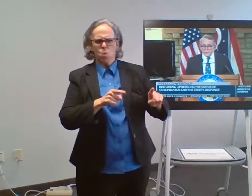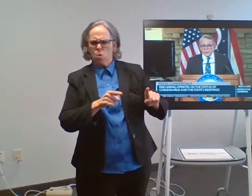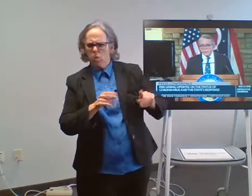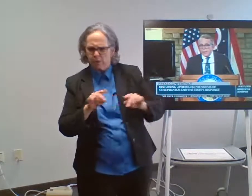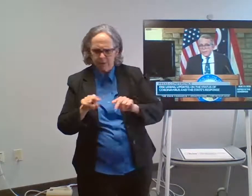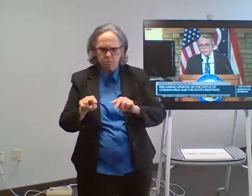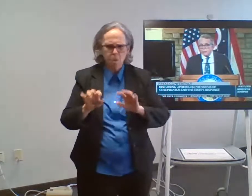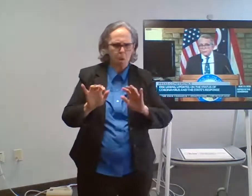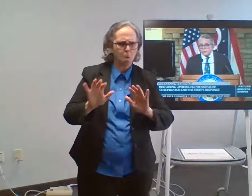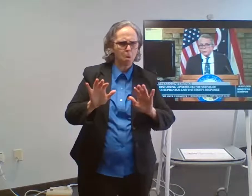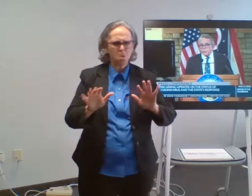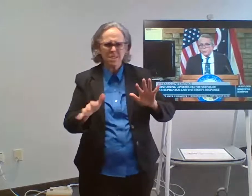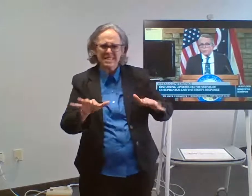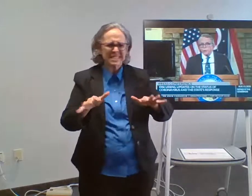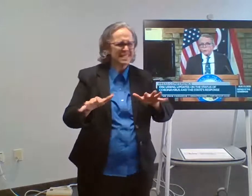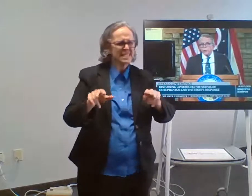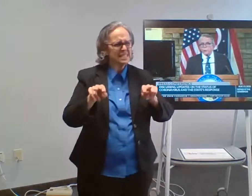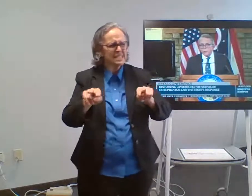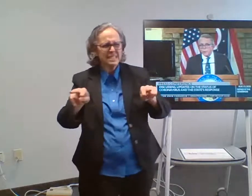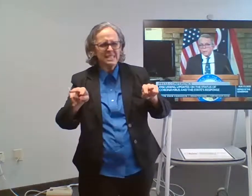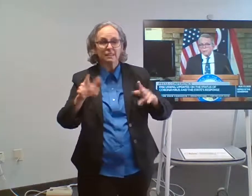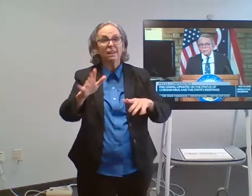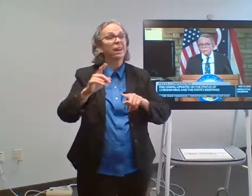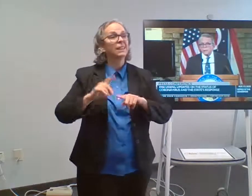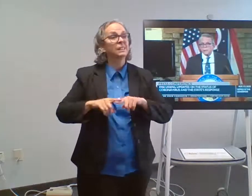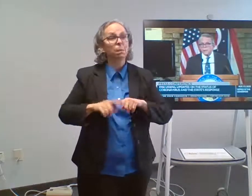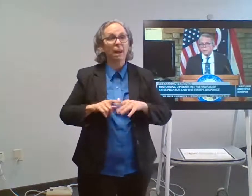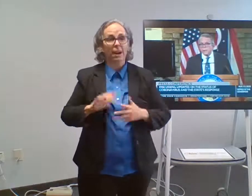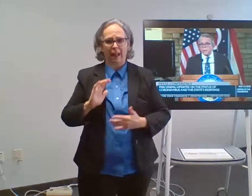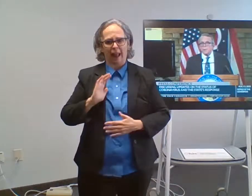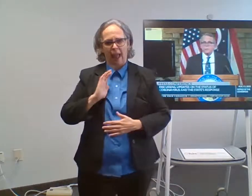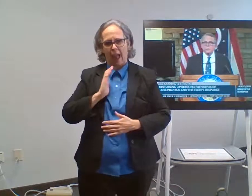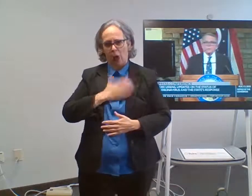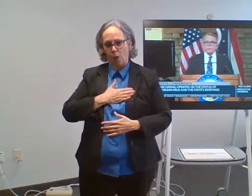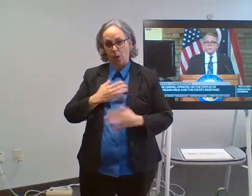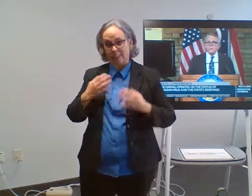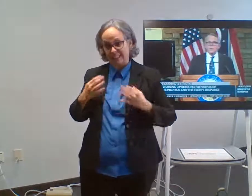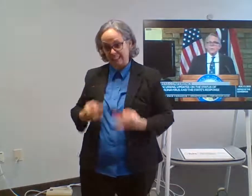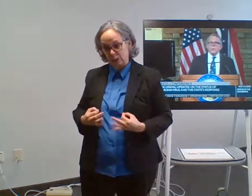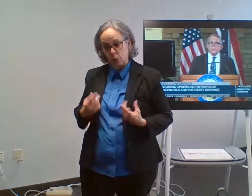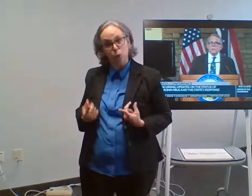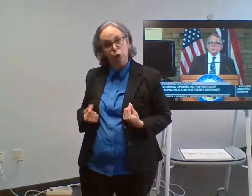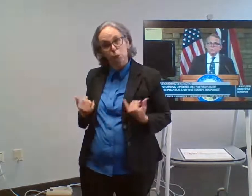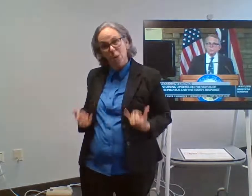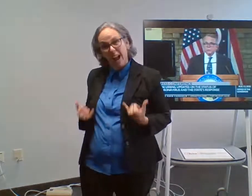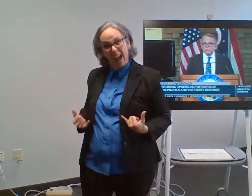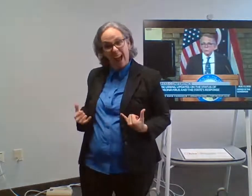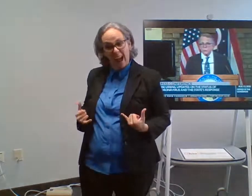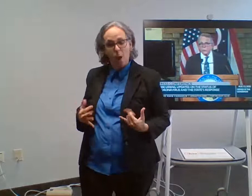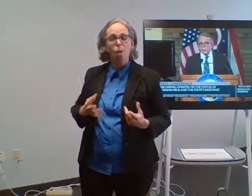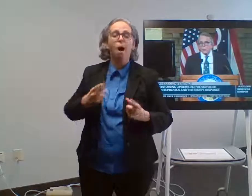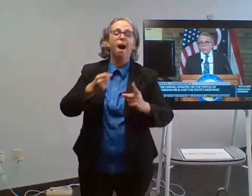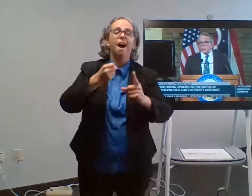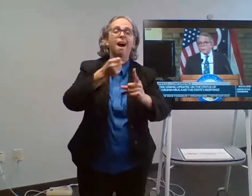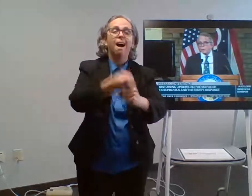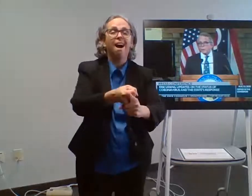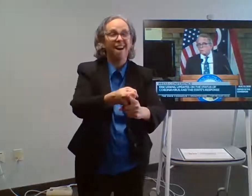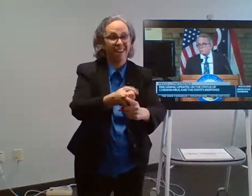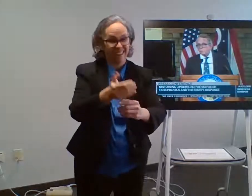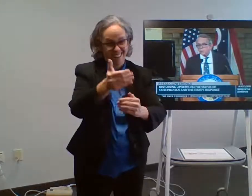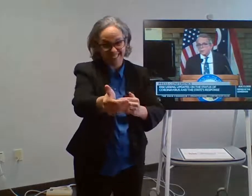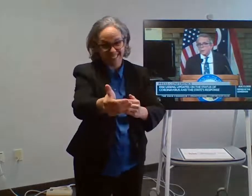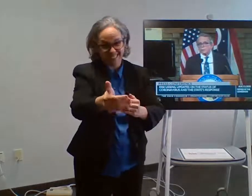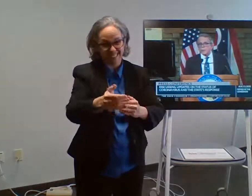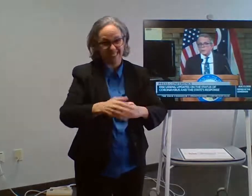again, a lot of it comes back to simply what we do, and there's frankly a limit to what we